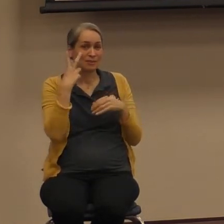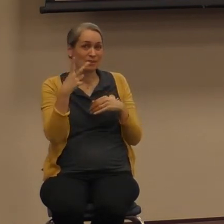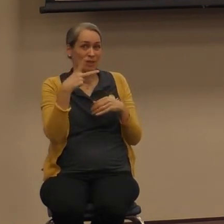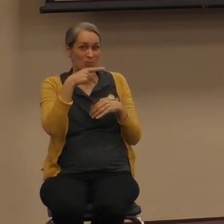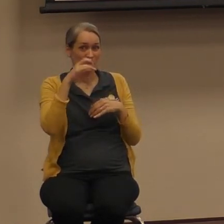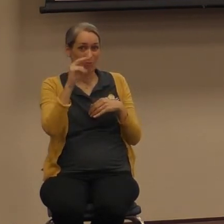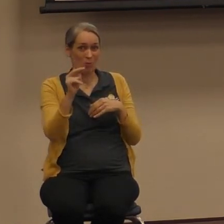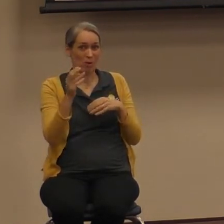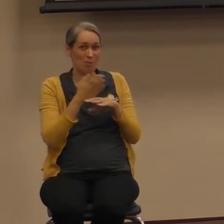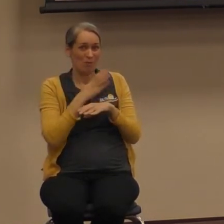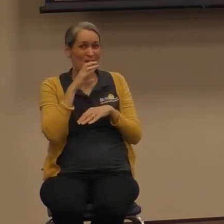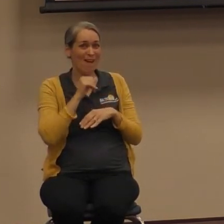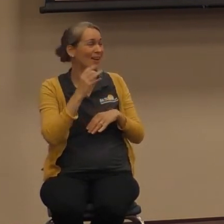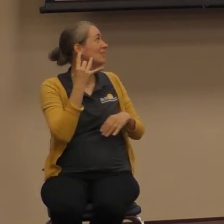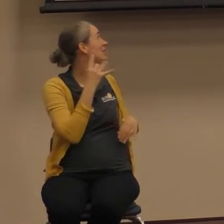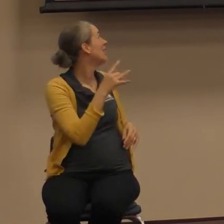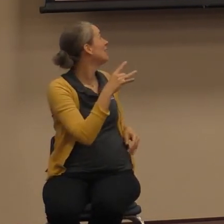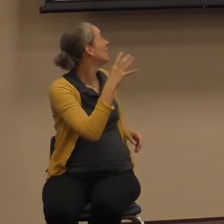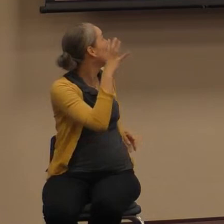age. To be honest, I think those numbers are low.